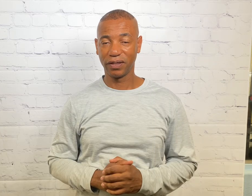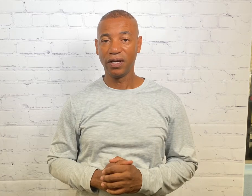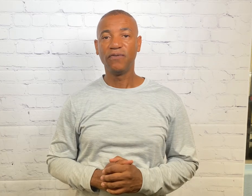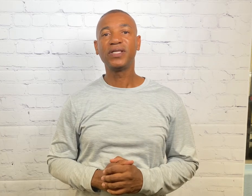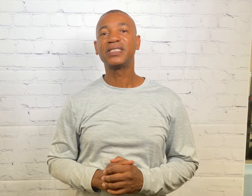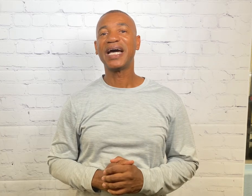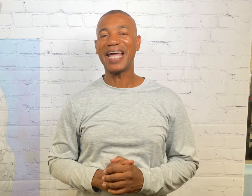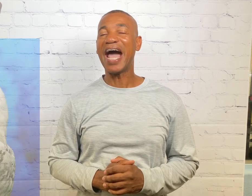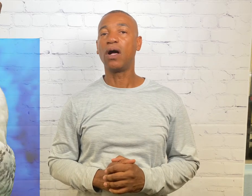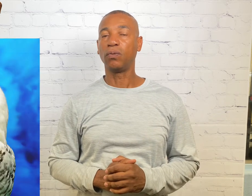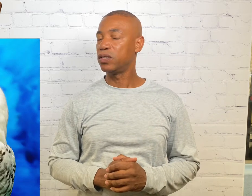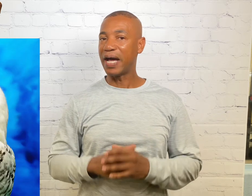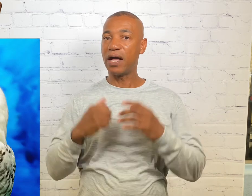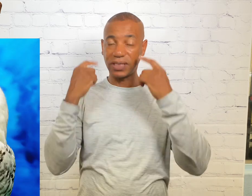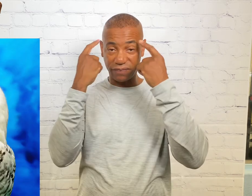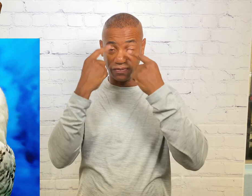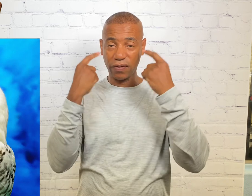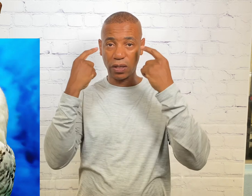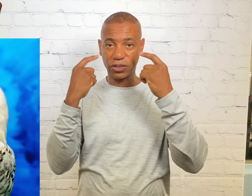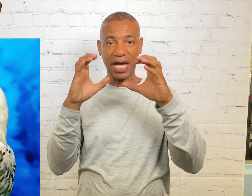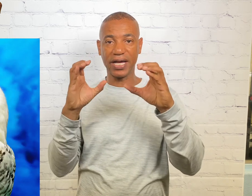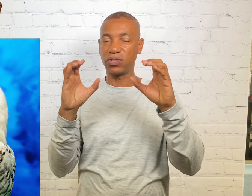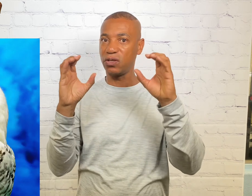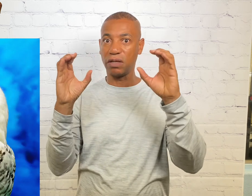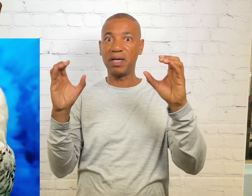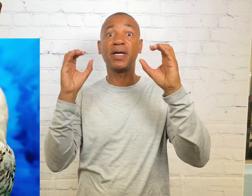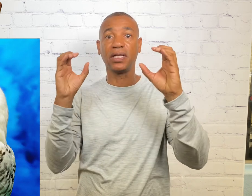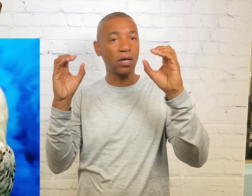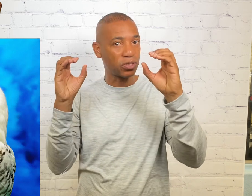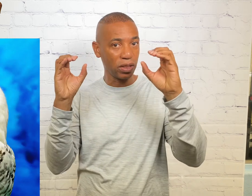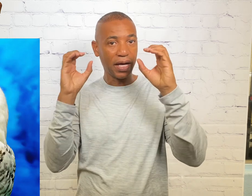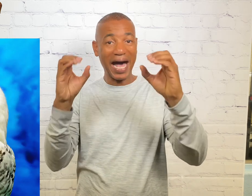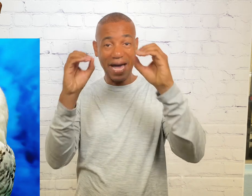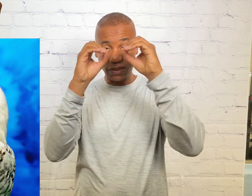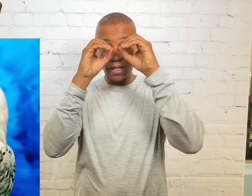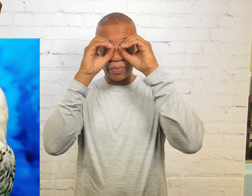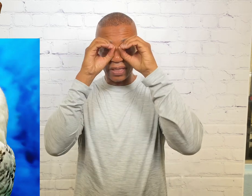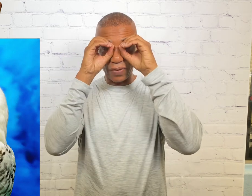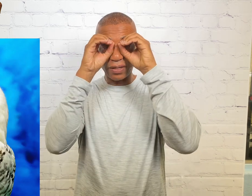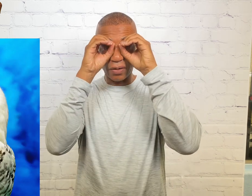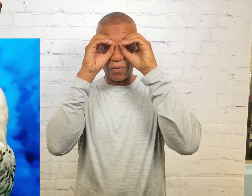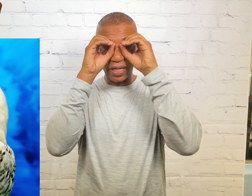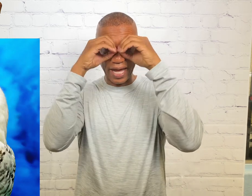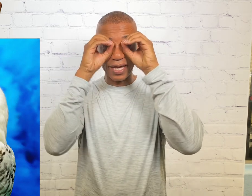For the sign owl we know owls have these very large eyes so you're going to mimic the large eyes. Put that right there over the eyes.